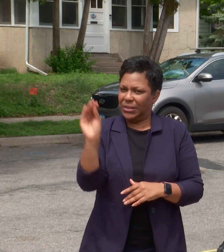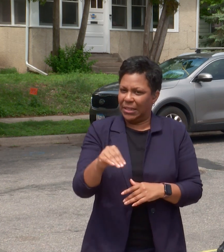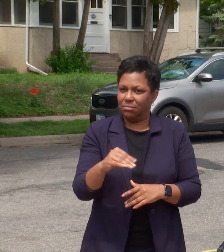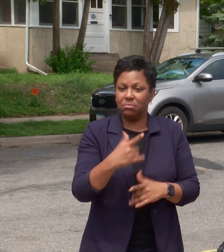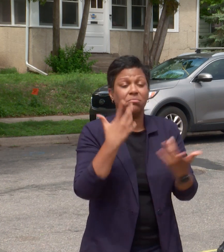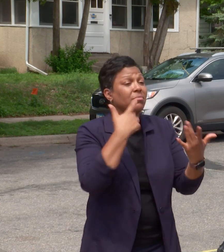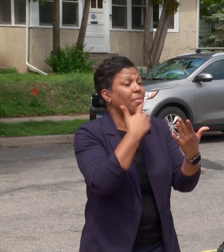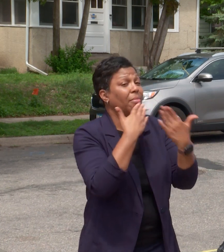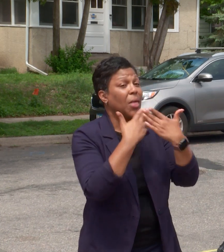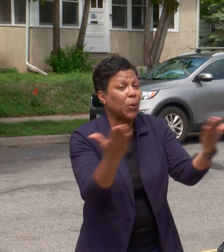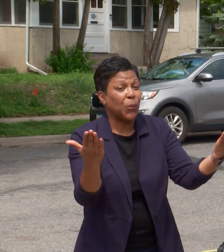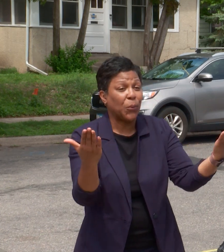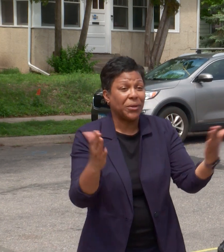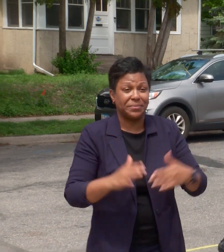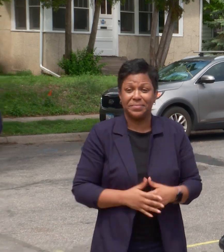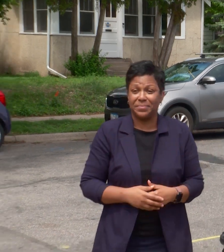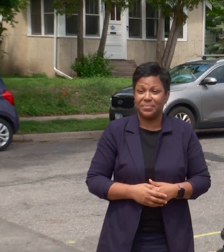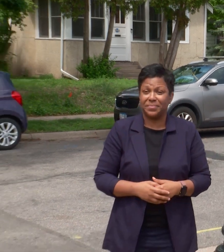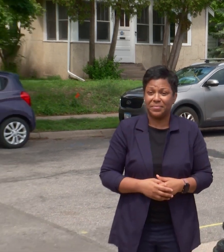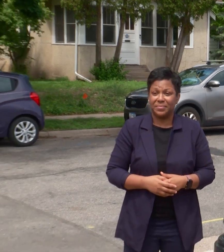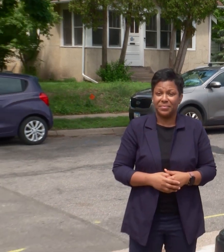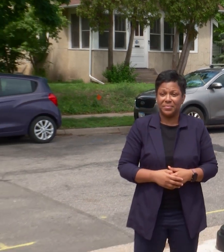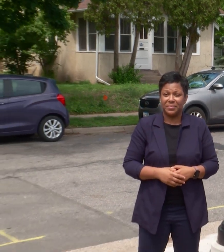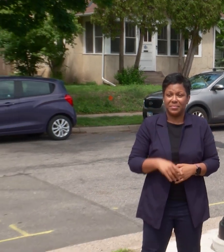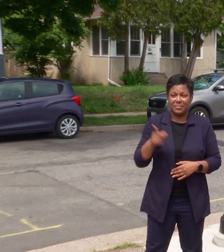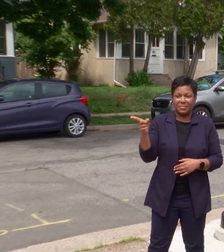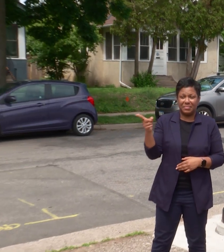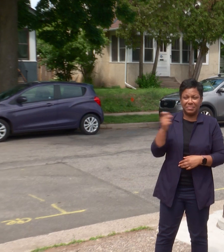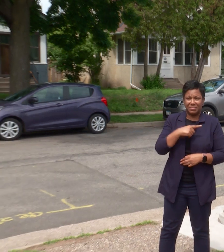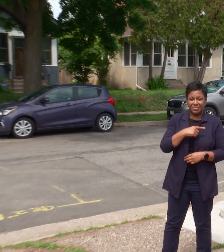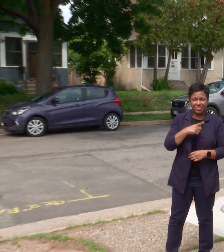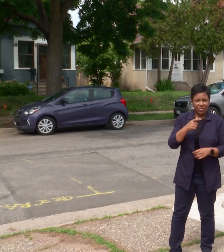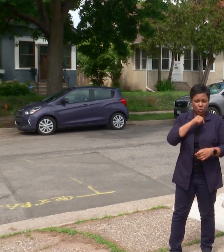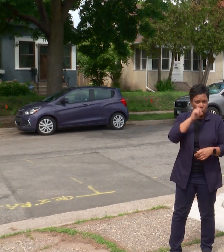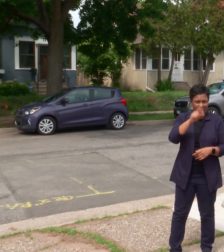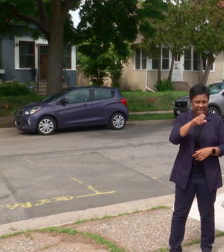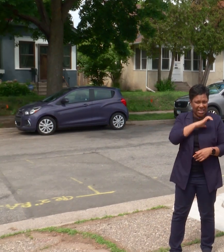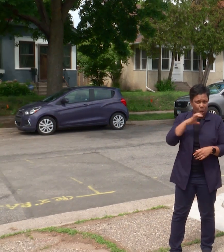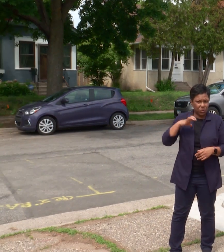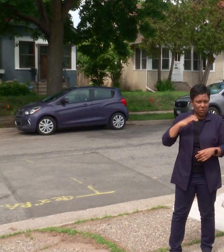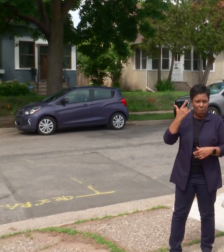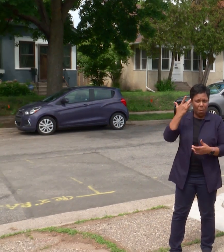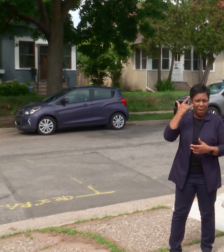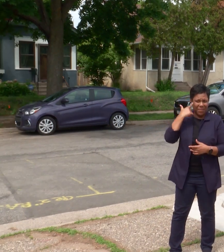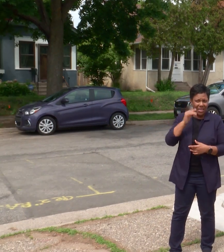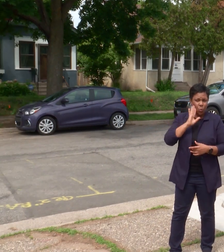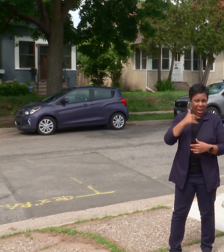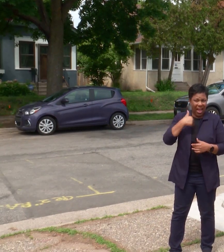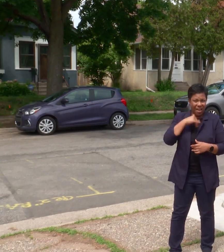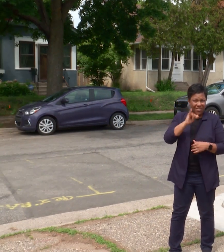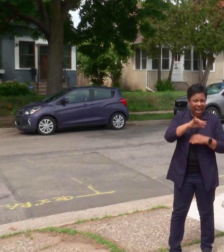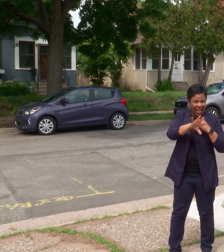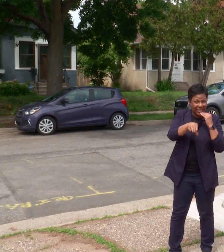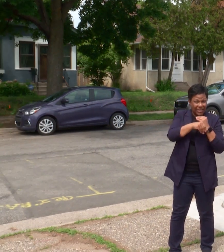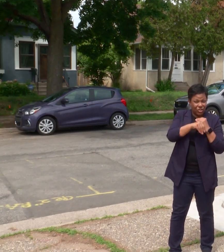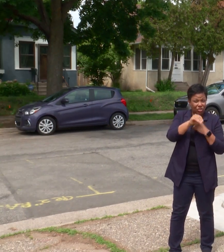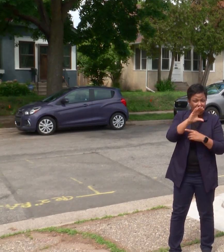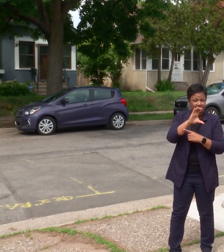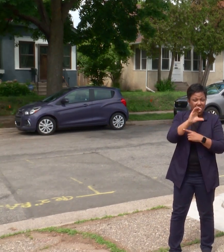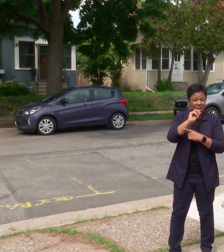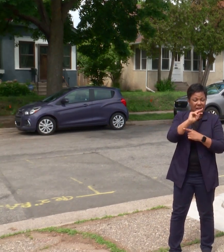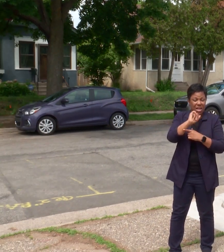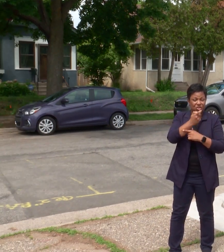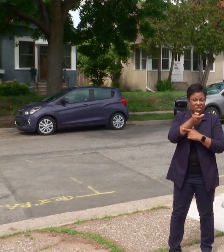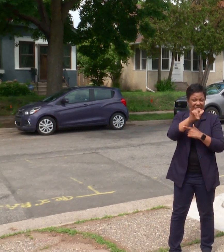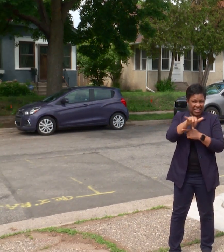All right. You don't need the council system you're taking out of that. Yep, we're going to take it out of That's right. They had cut about 500,000.